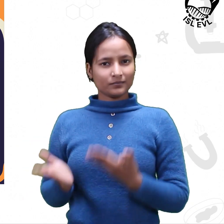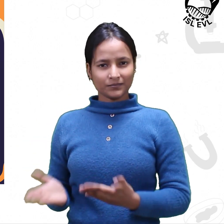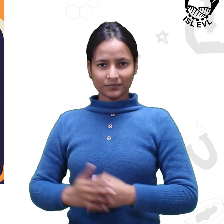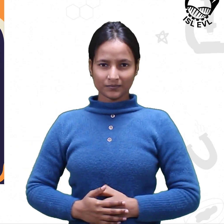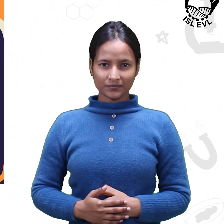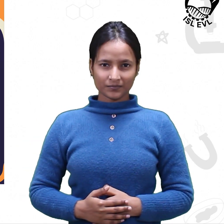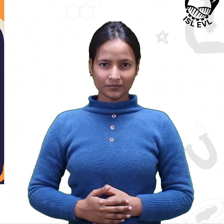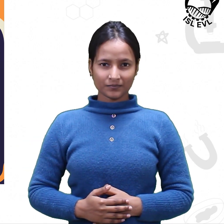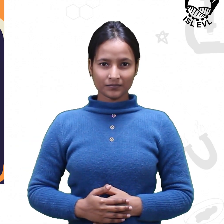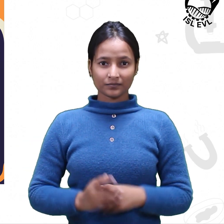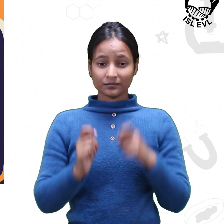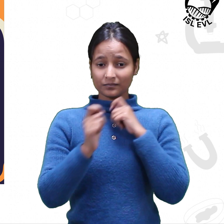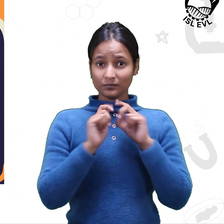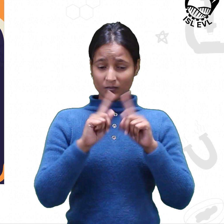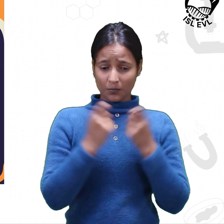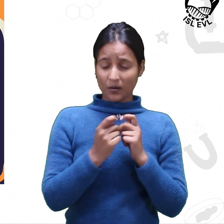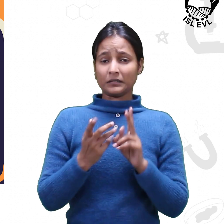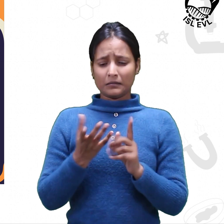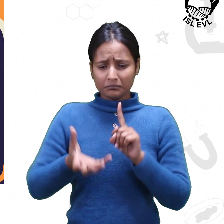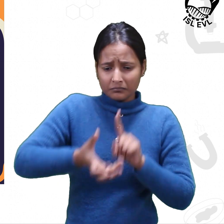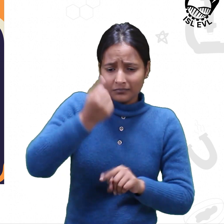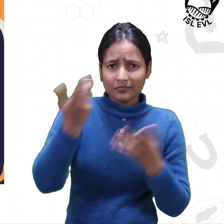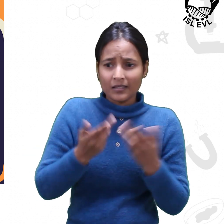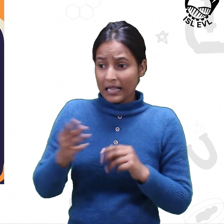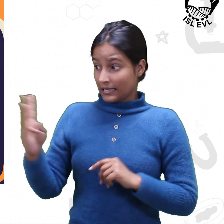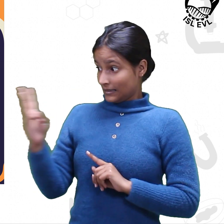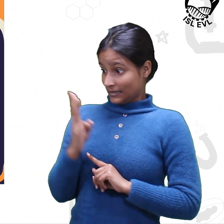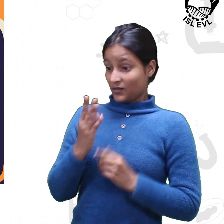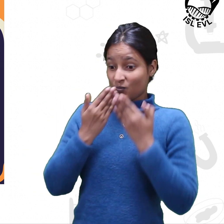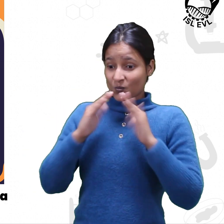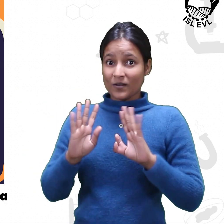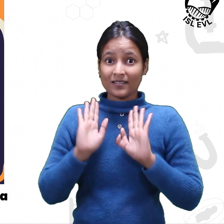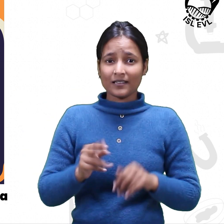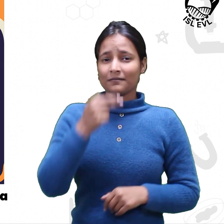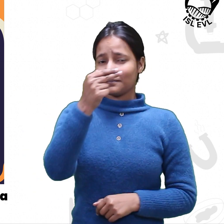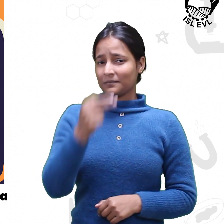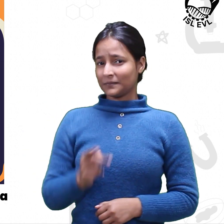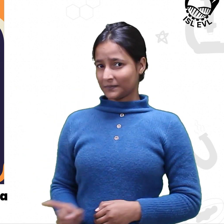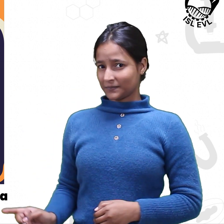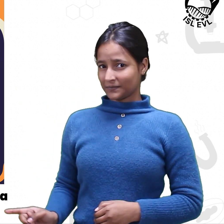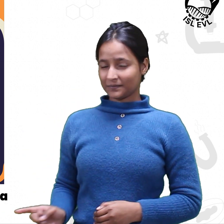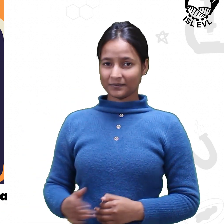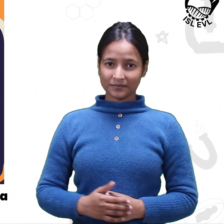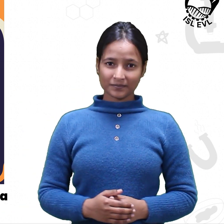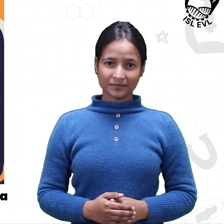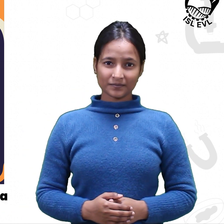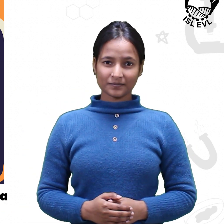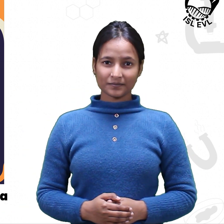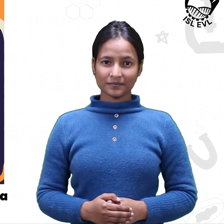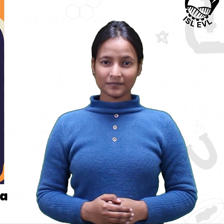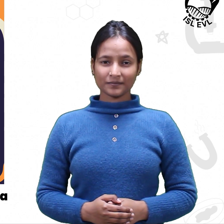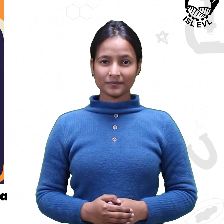and Jigyasa as they chase this question with three other curious minds, Navika,